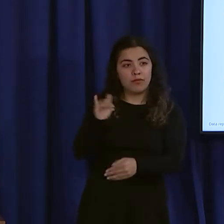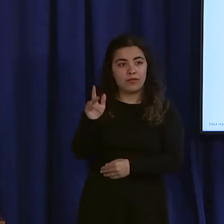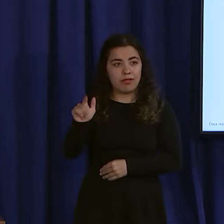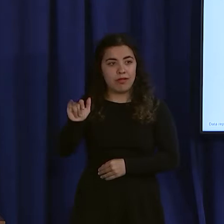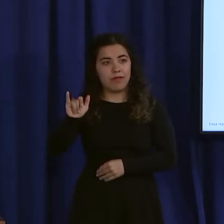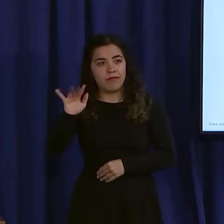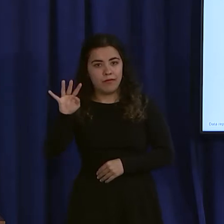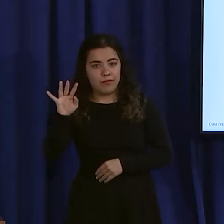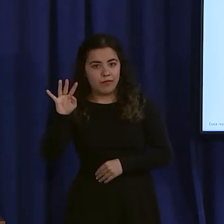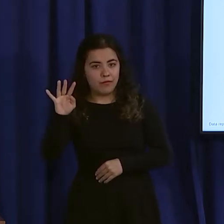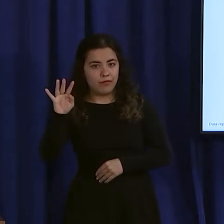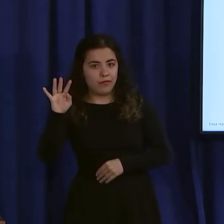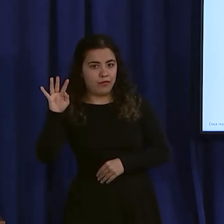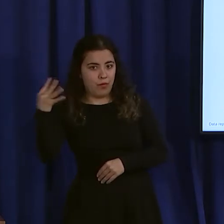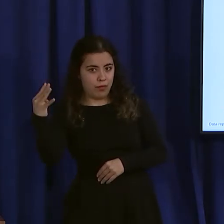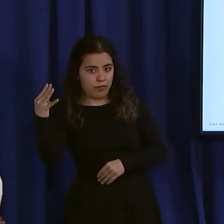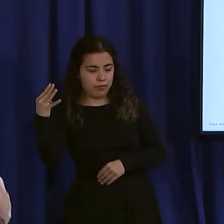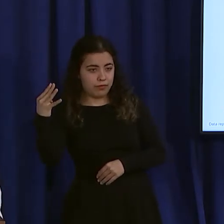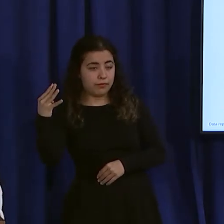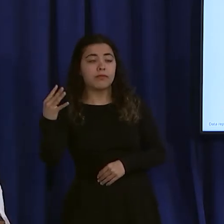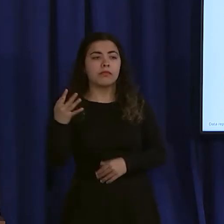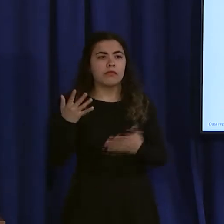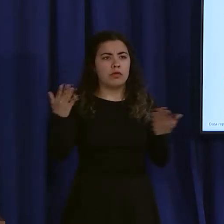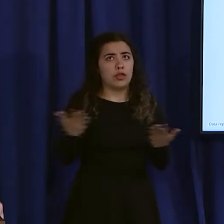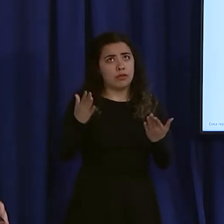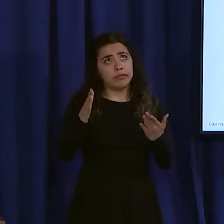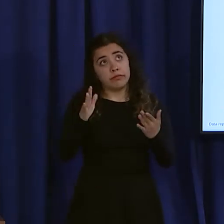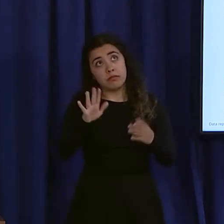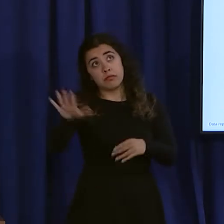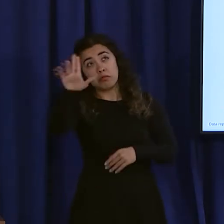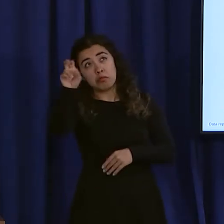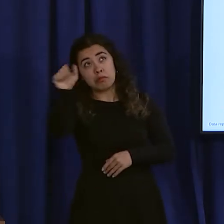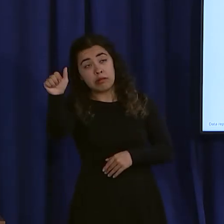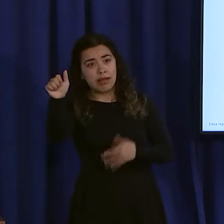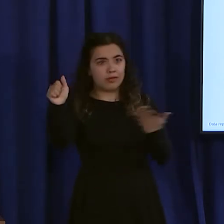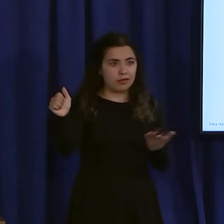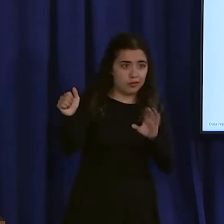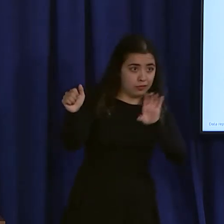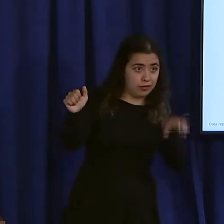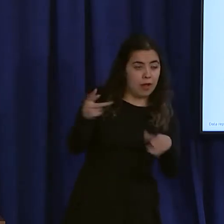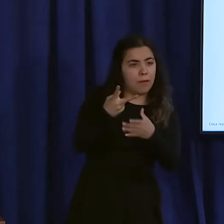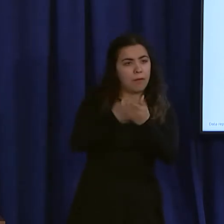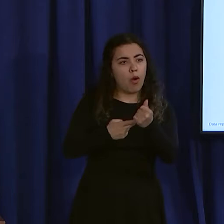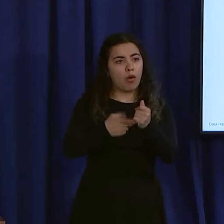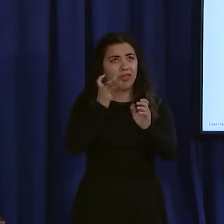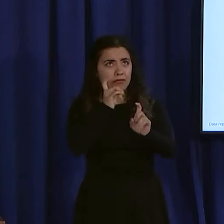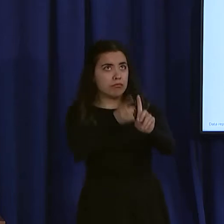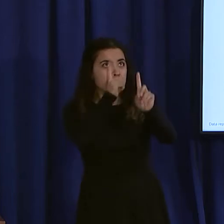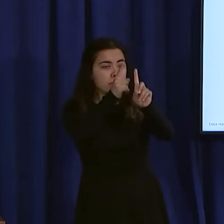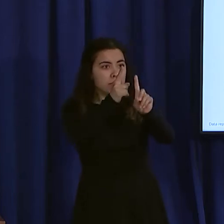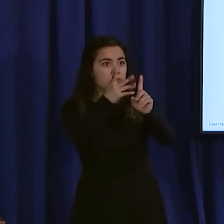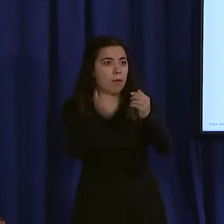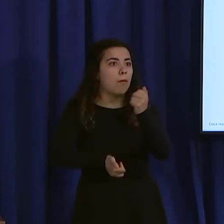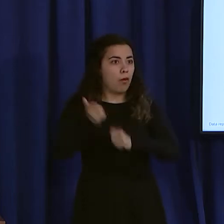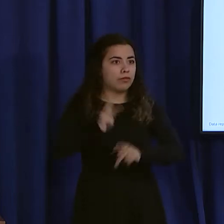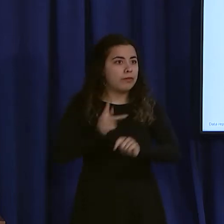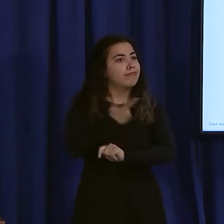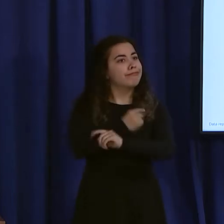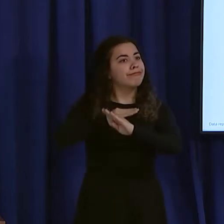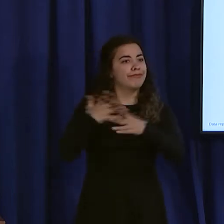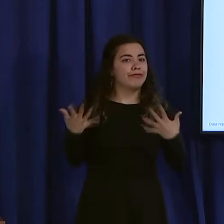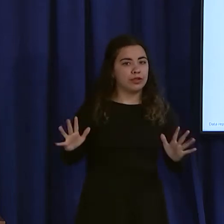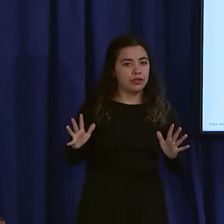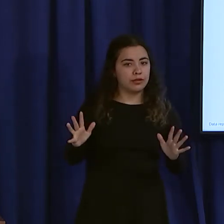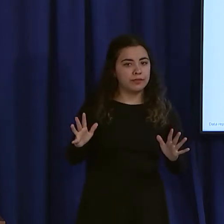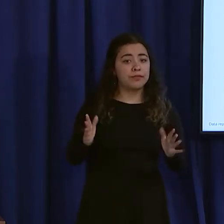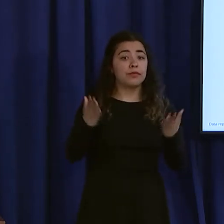that we've also set here in Chicago. And I'm happy to say, finally, that we've hit the 70% mark for Chicagoans over 65 that have gotten